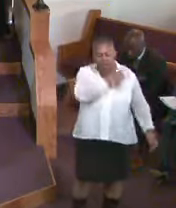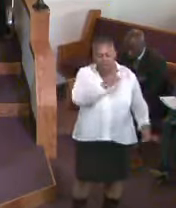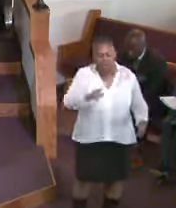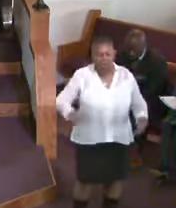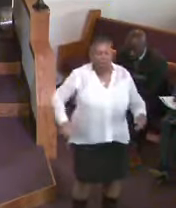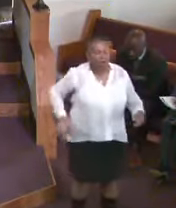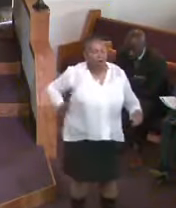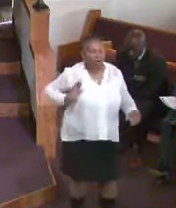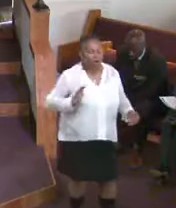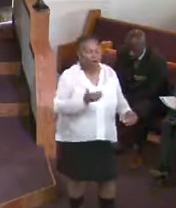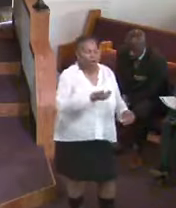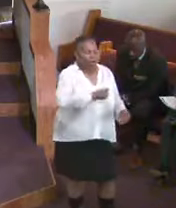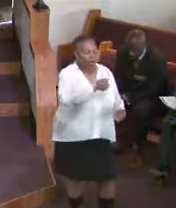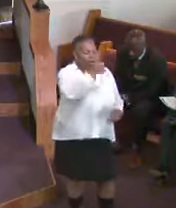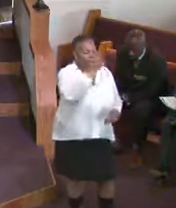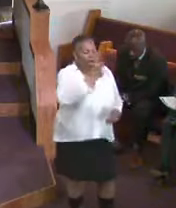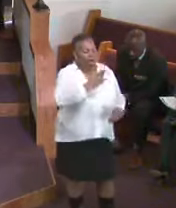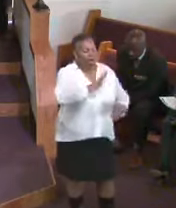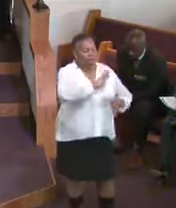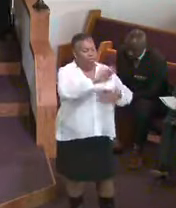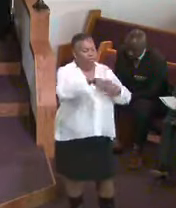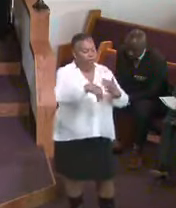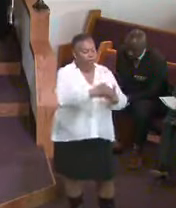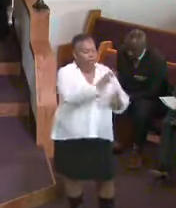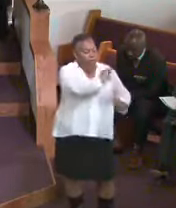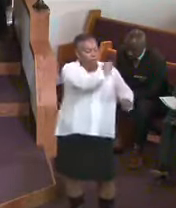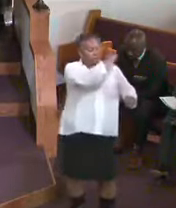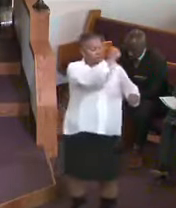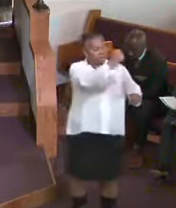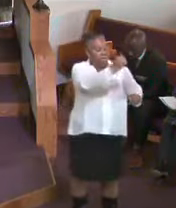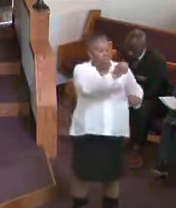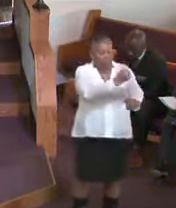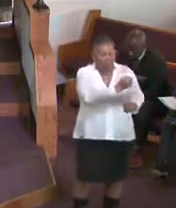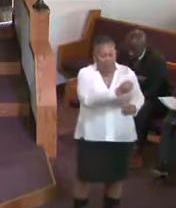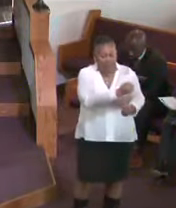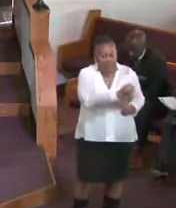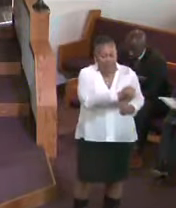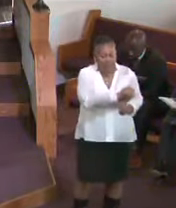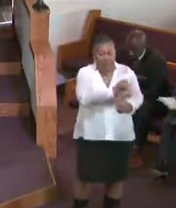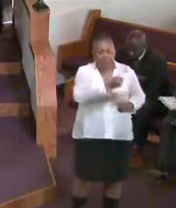Yes, the Lord our God is omnipotent.